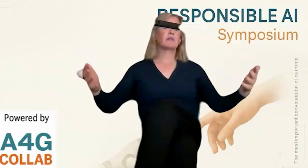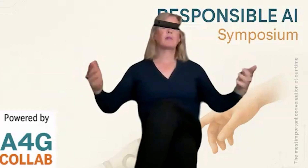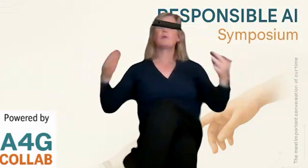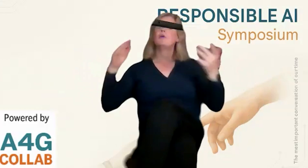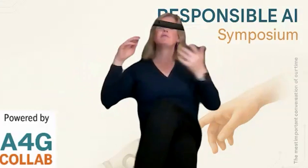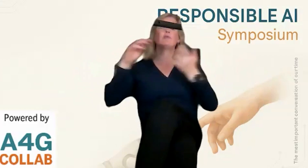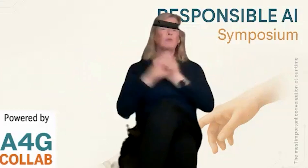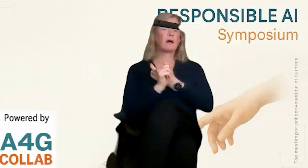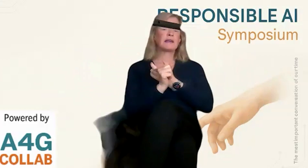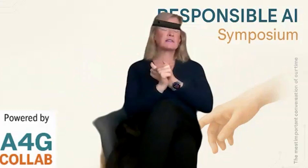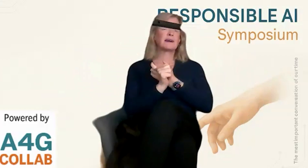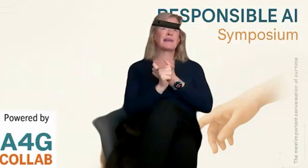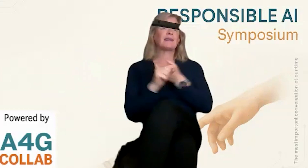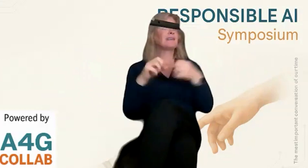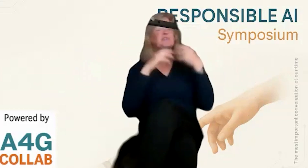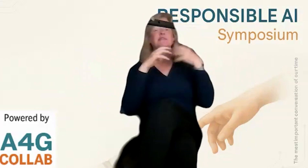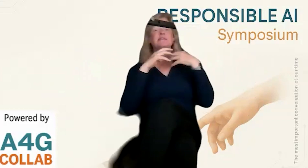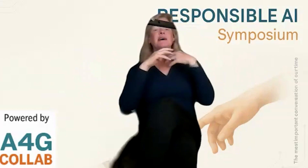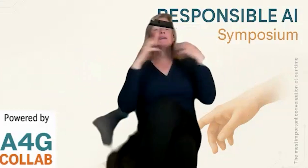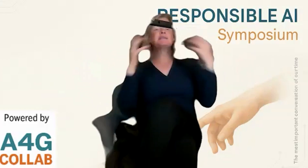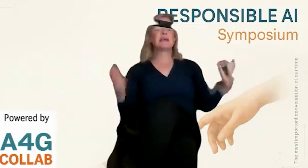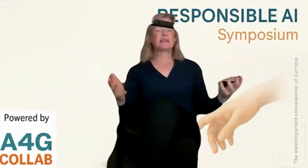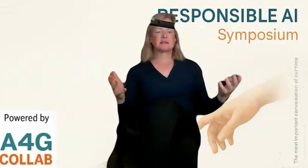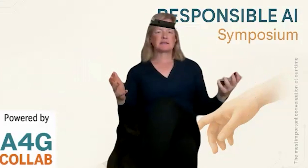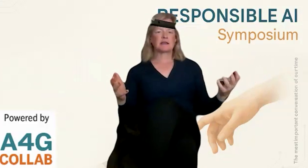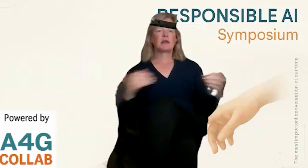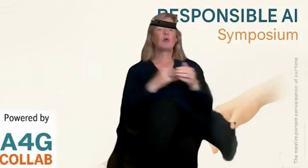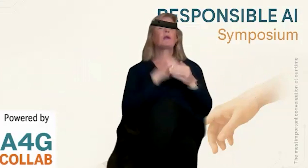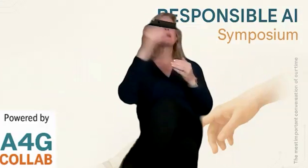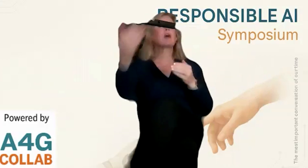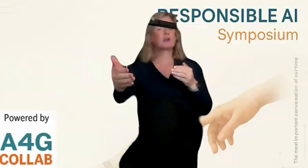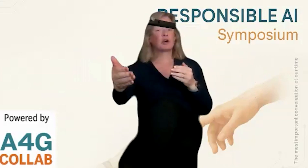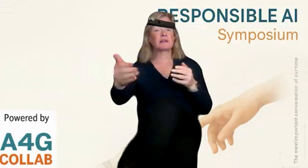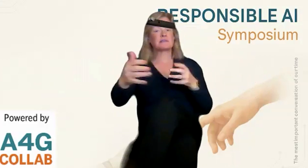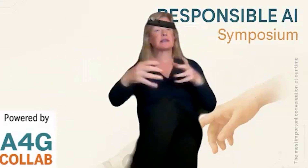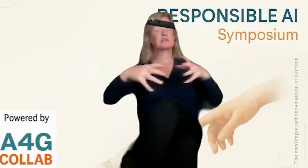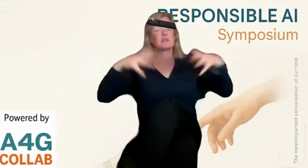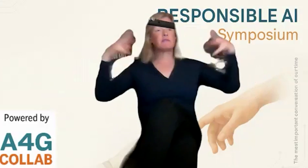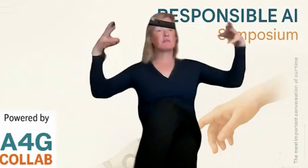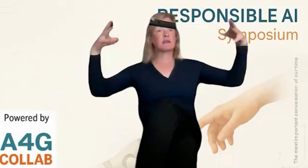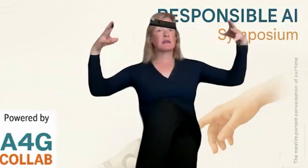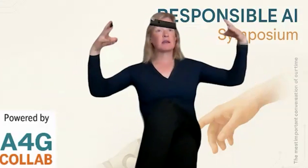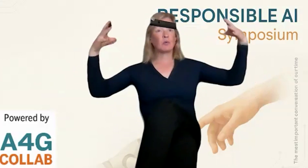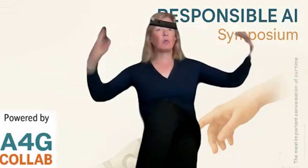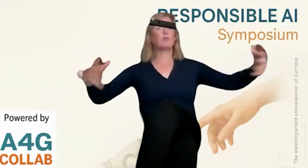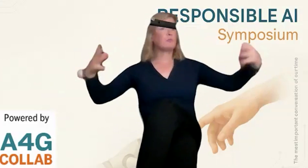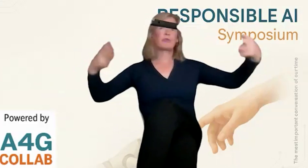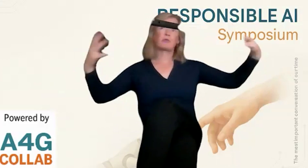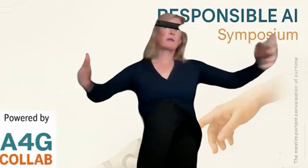data available for running a study, not just a data study, running an ongoing study. So